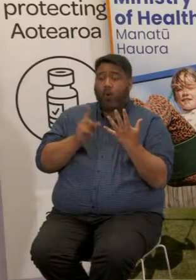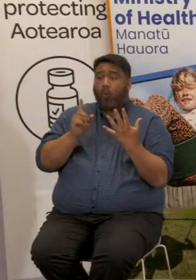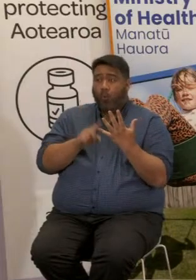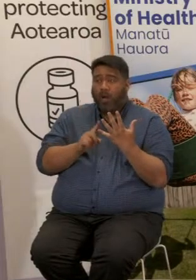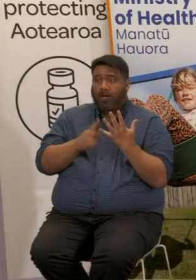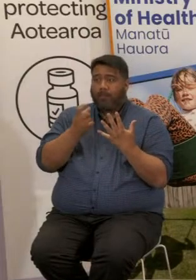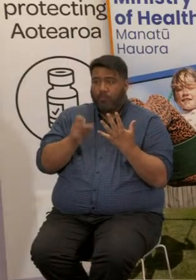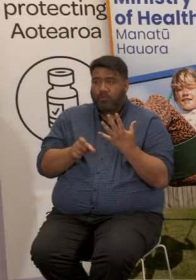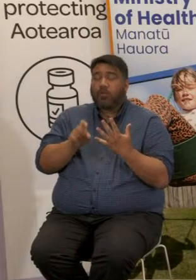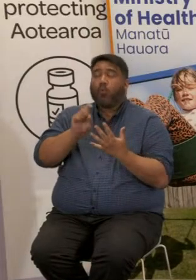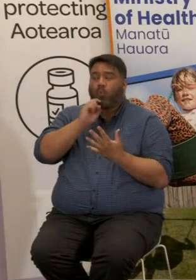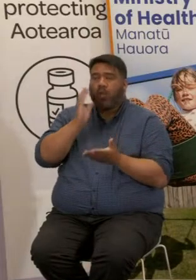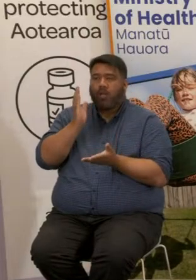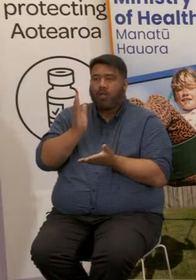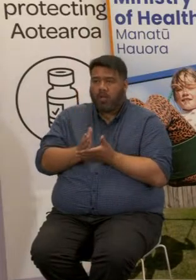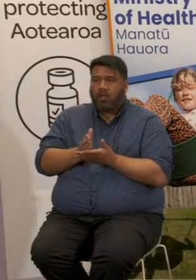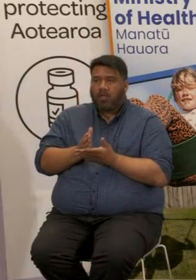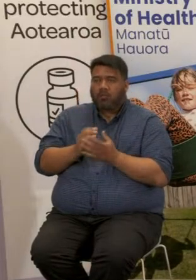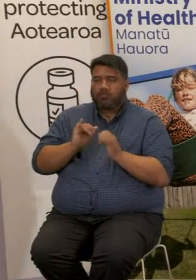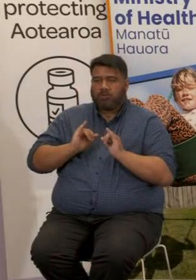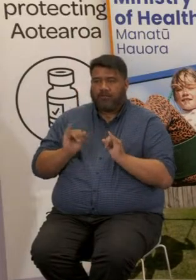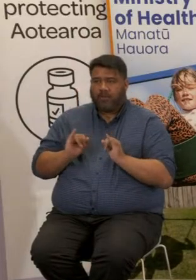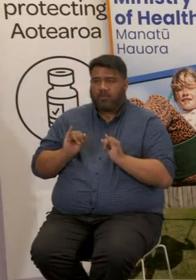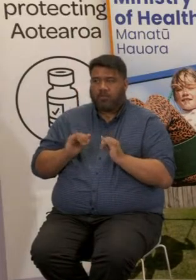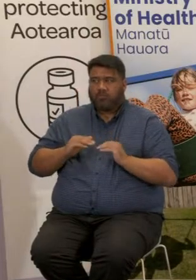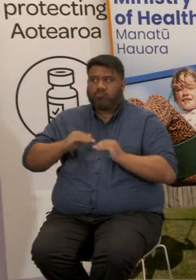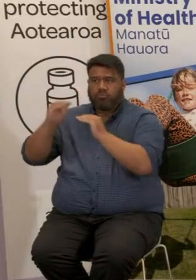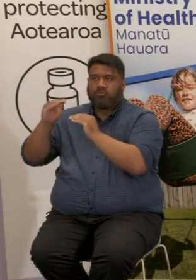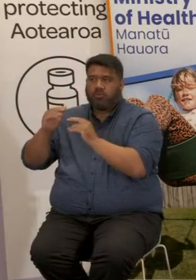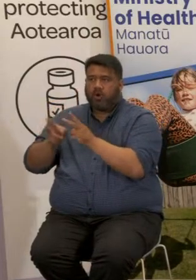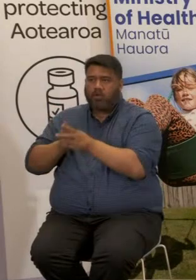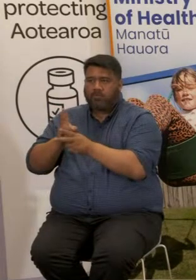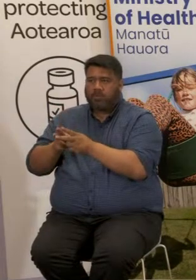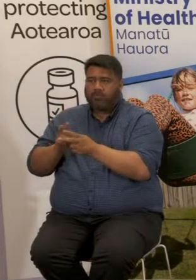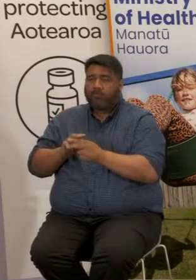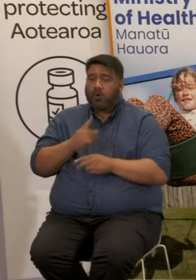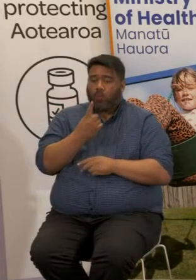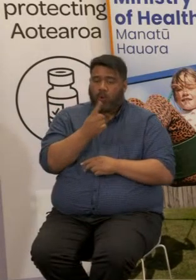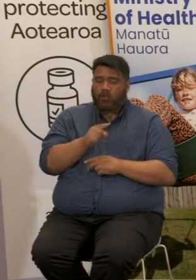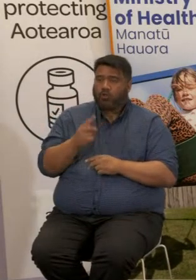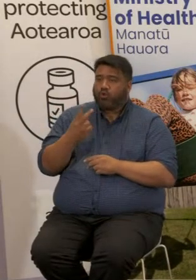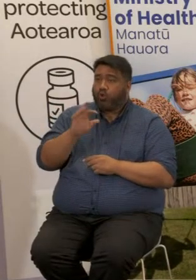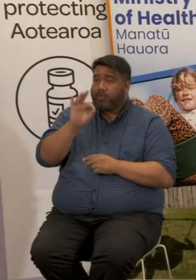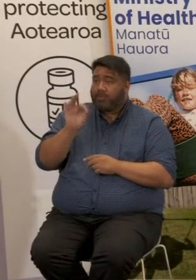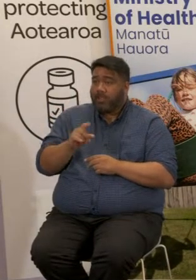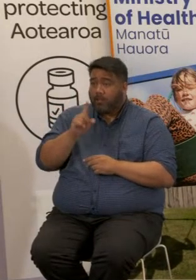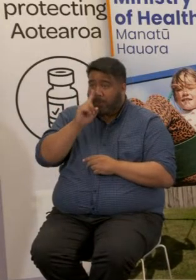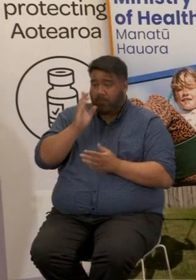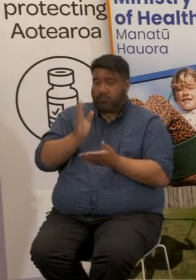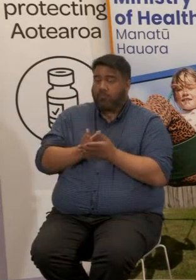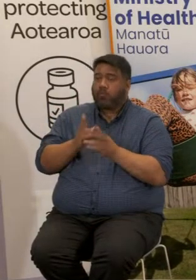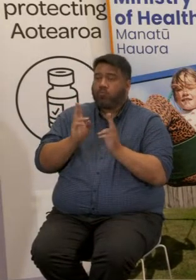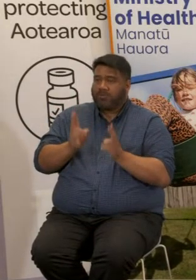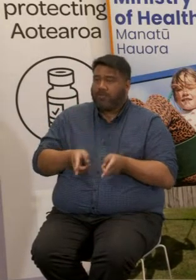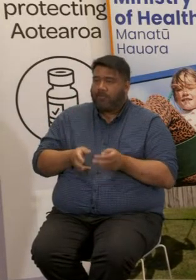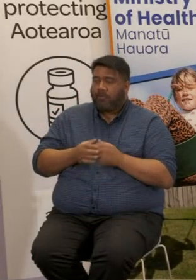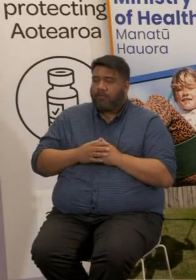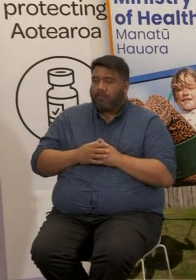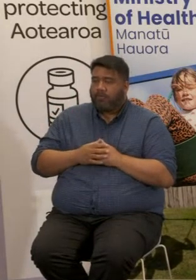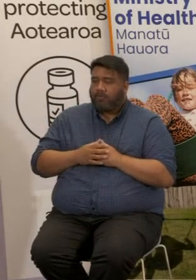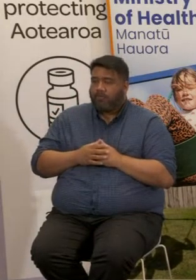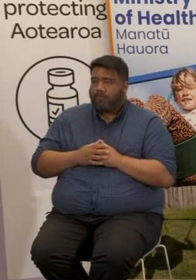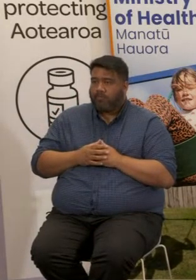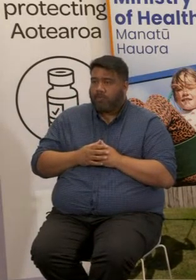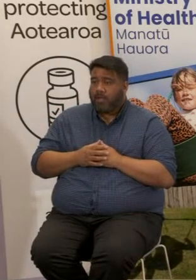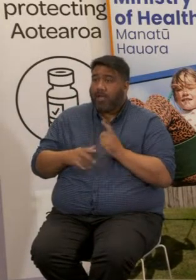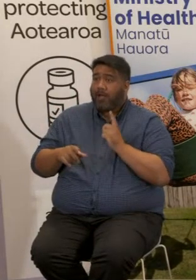breathe. Around 1 to 2% will die. And from the more recent data, over 50% still have symptoms up